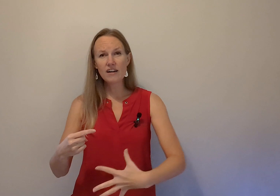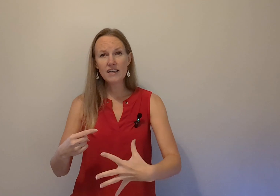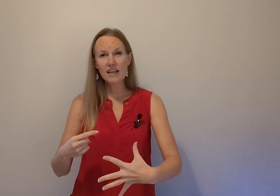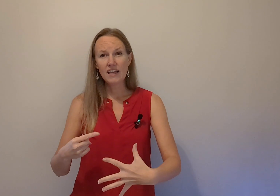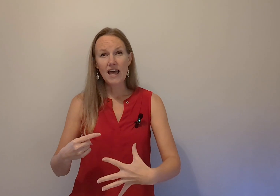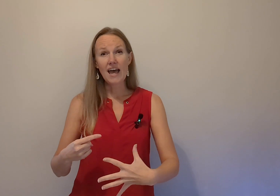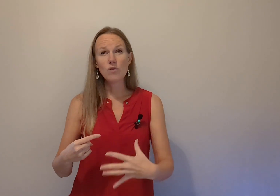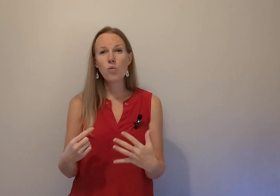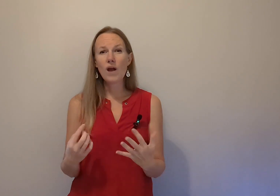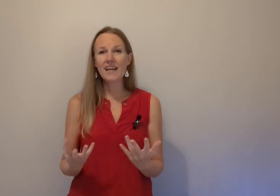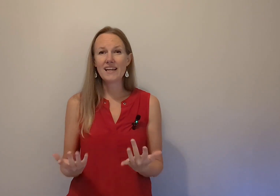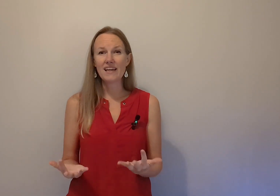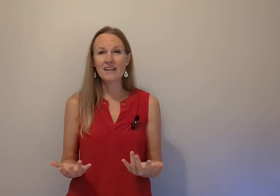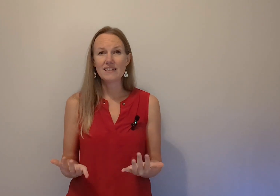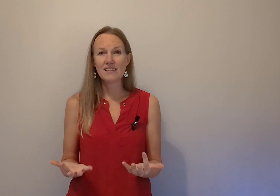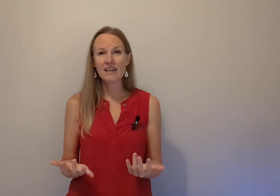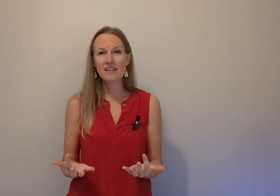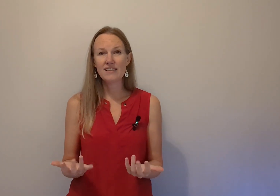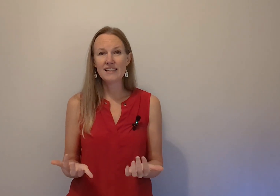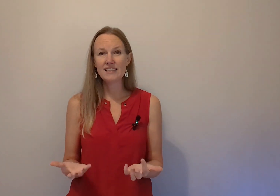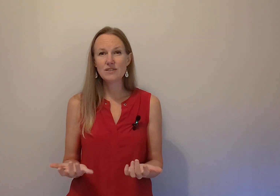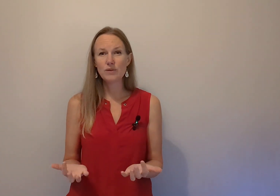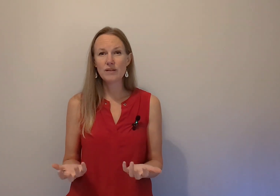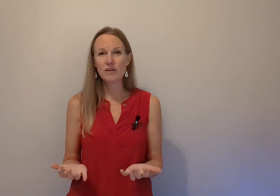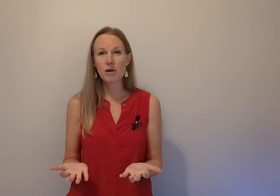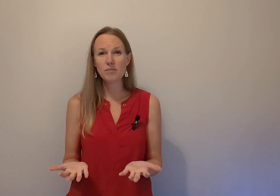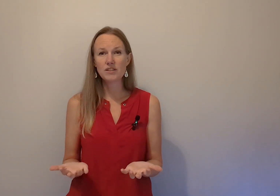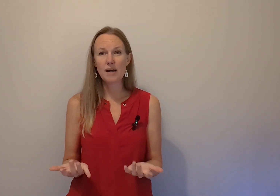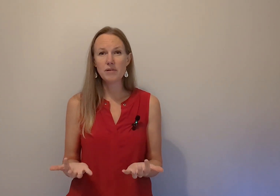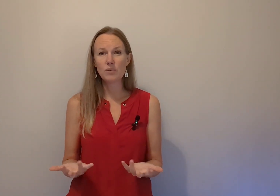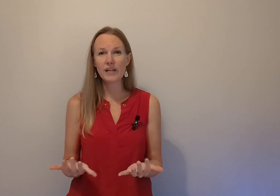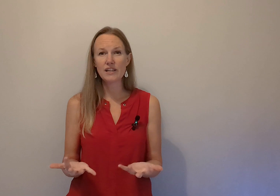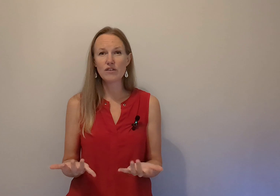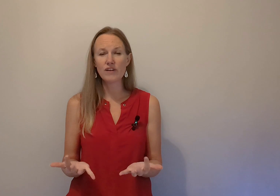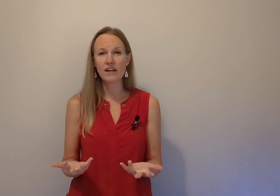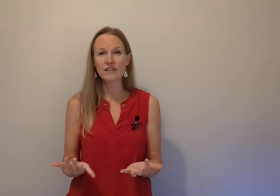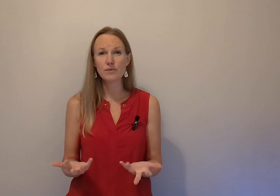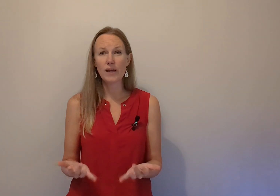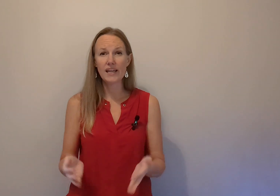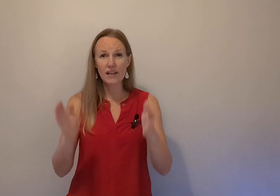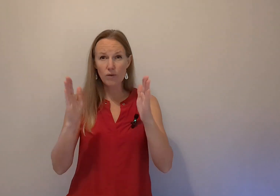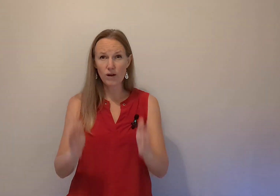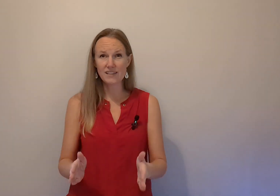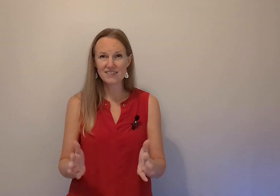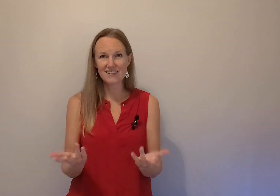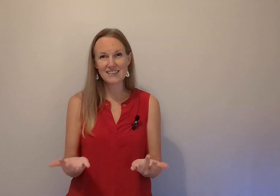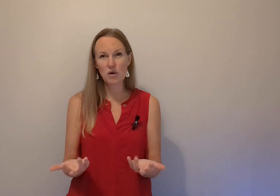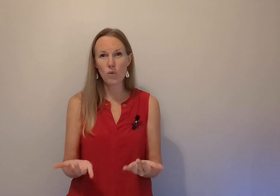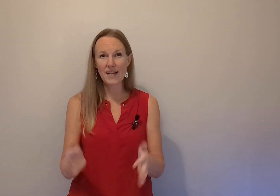Barren and waiting. Okay? Like this, with your palms are up and you're wiggling your fingers. Waiting ones. So that's like a